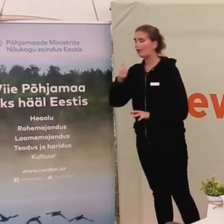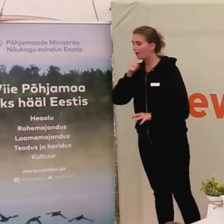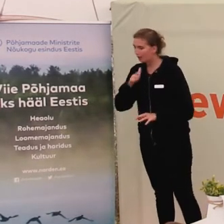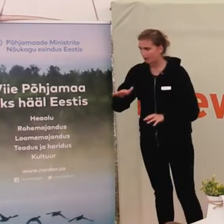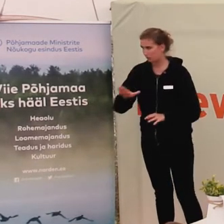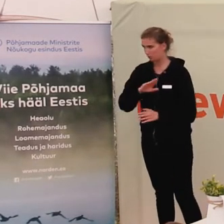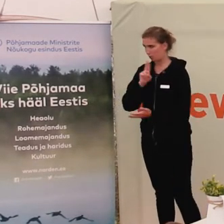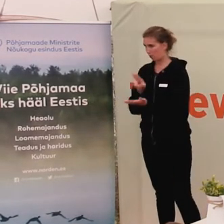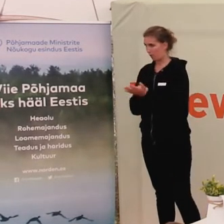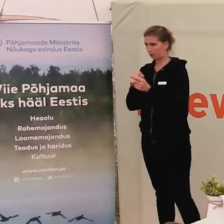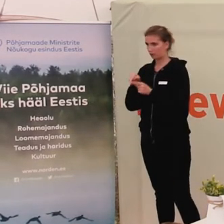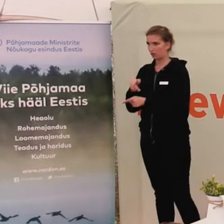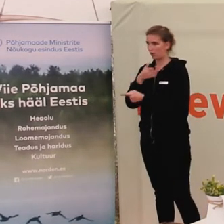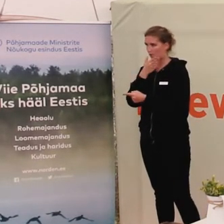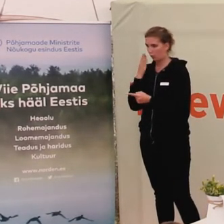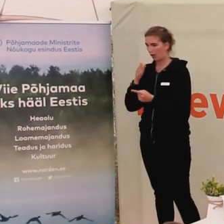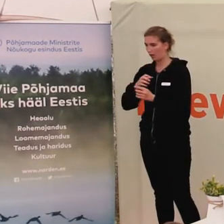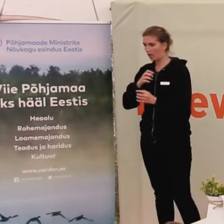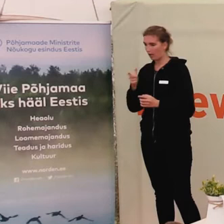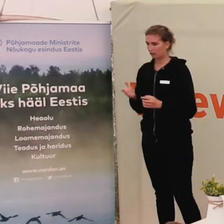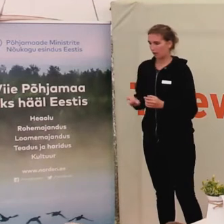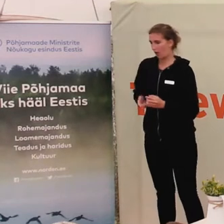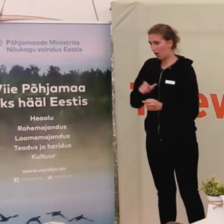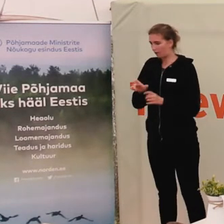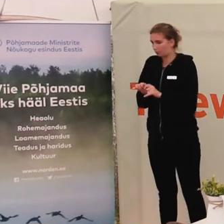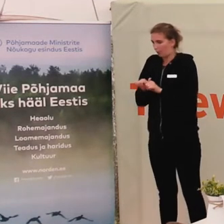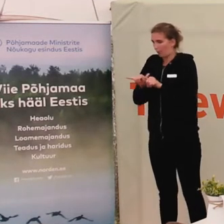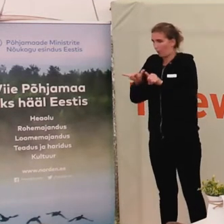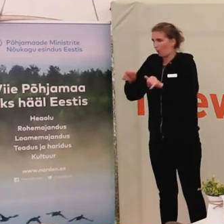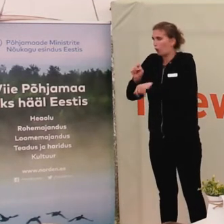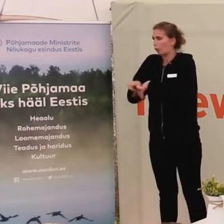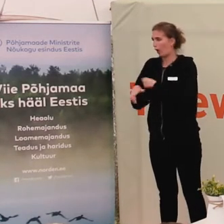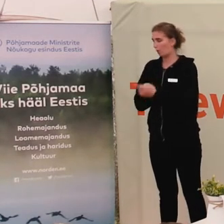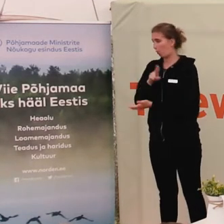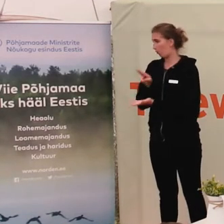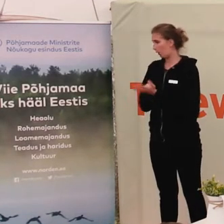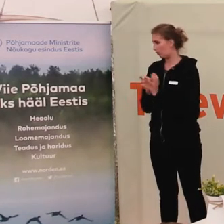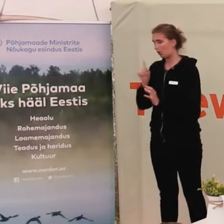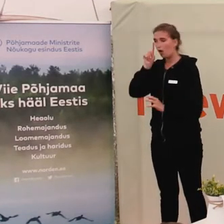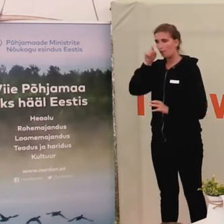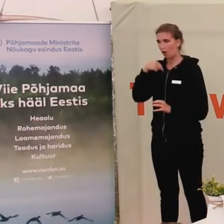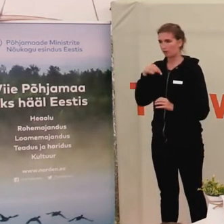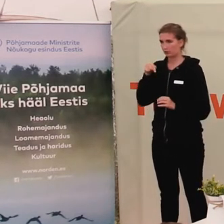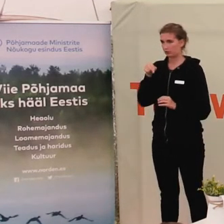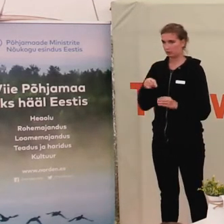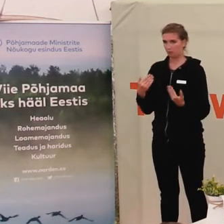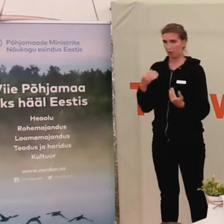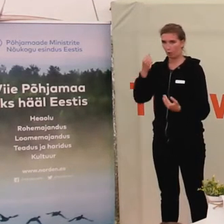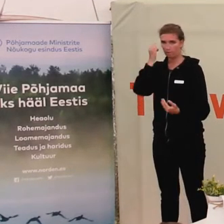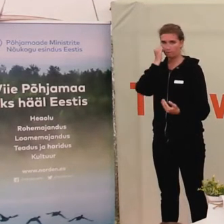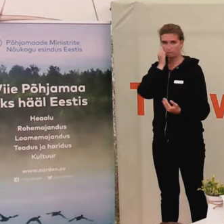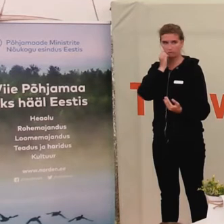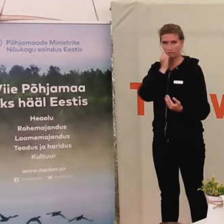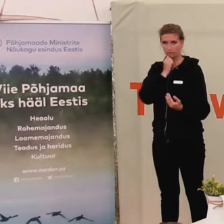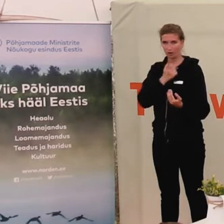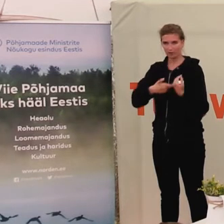that problem of overpopulation. And I'm very interested, I'm probably one of the oldest in this